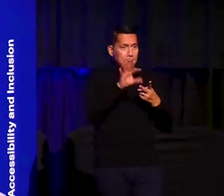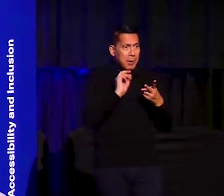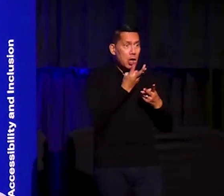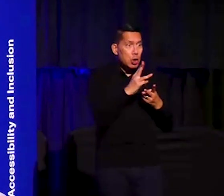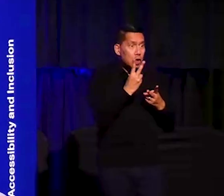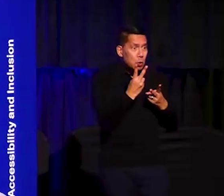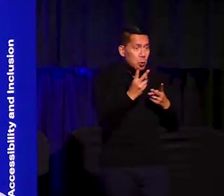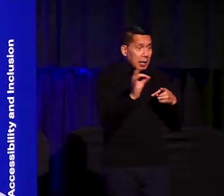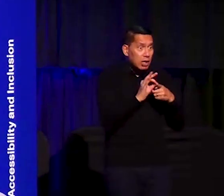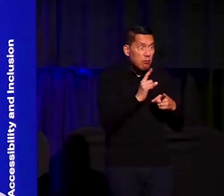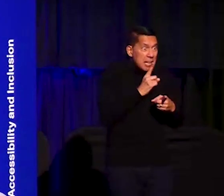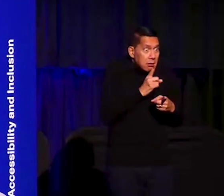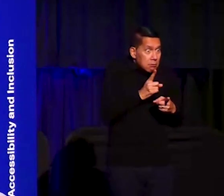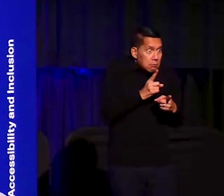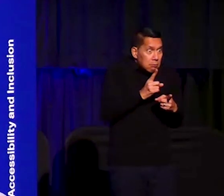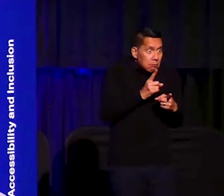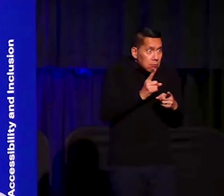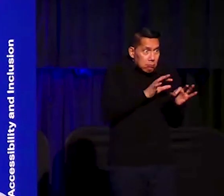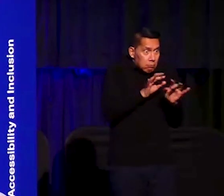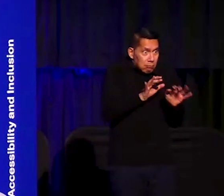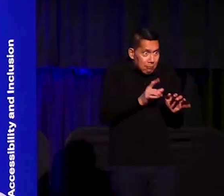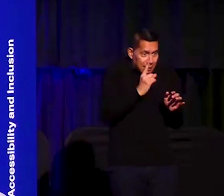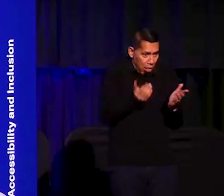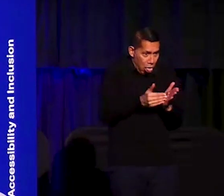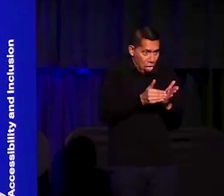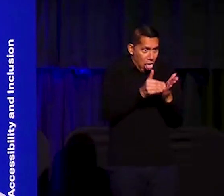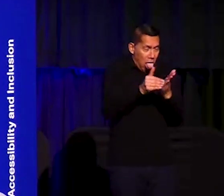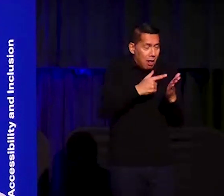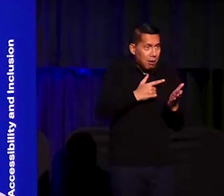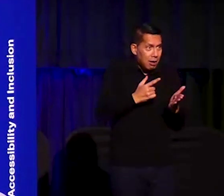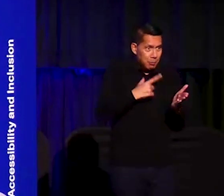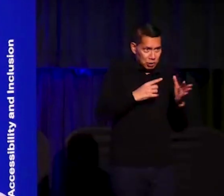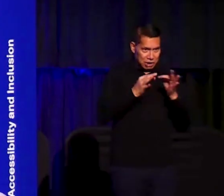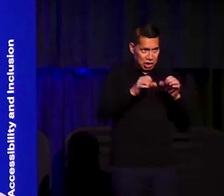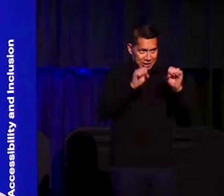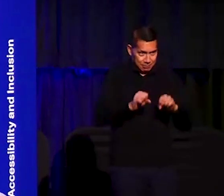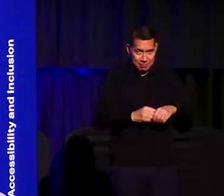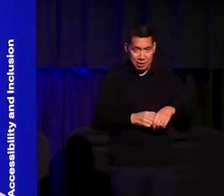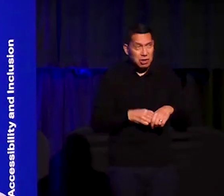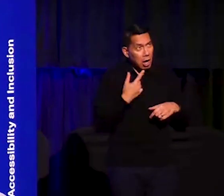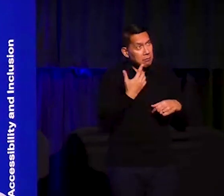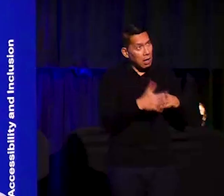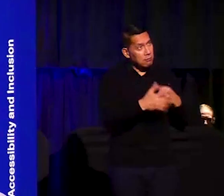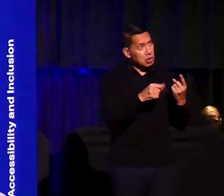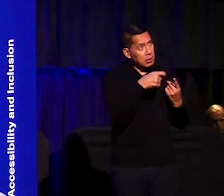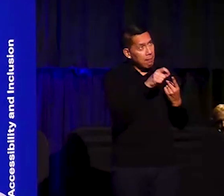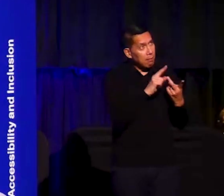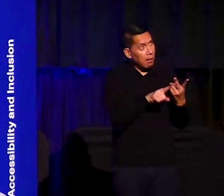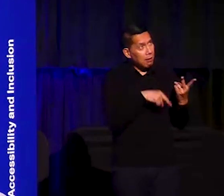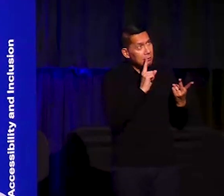colors of red to put on those error messages because we didn't think to check the design system. Not saying I've done that.